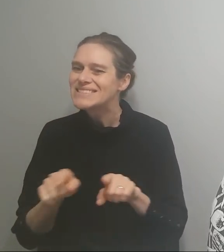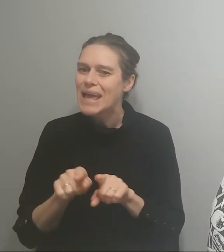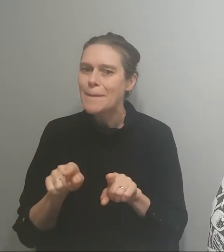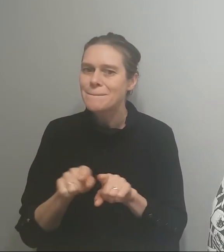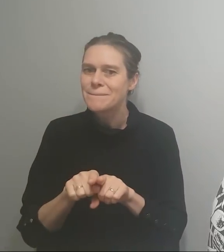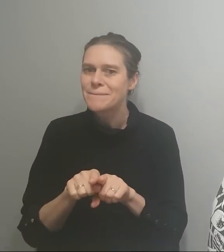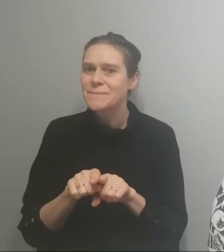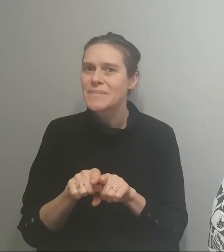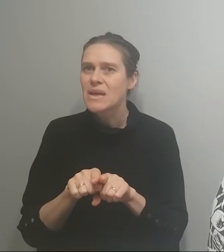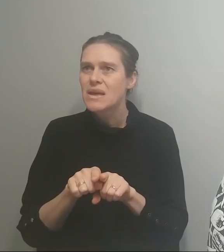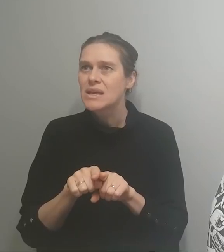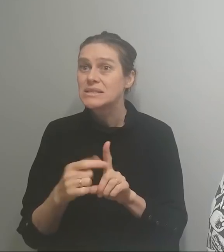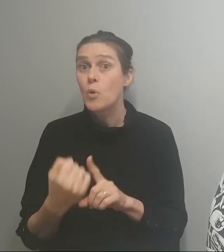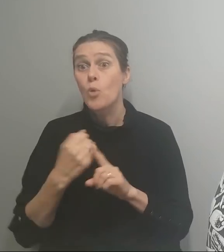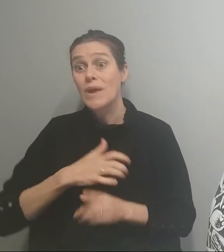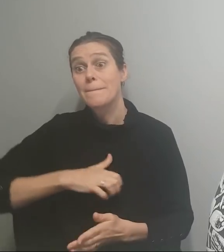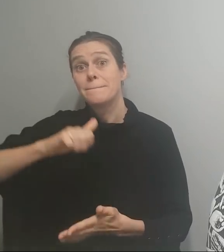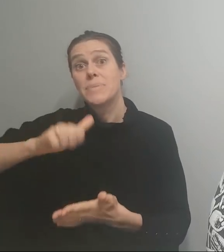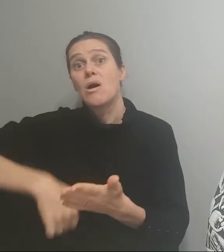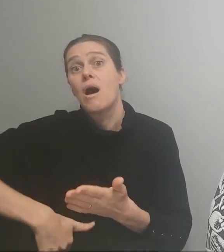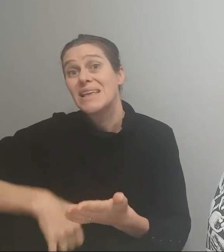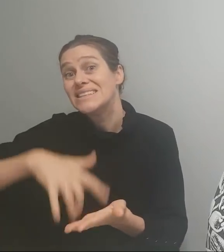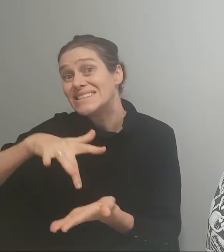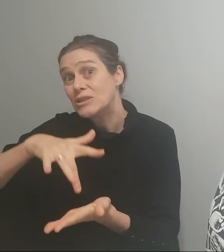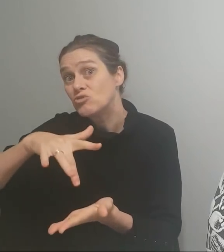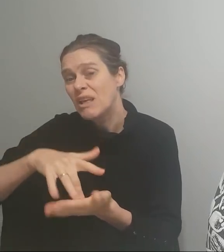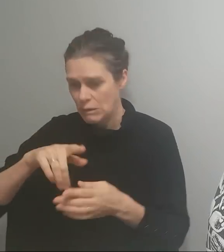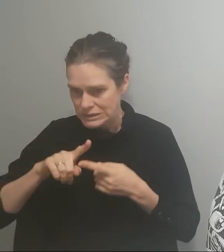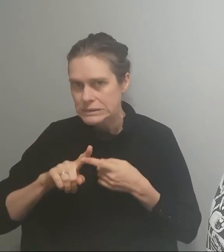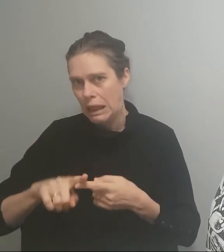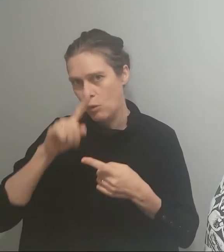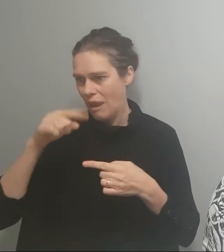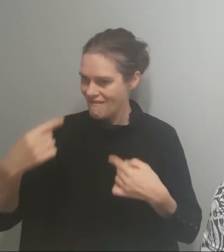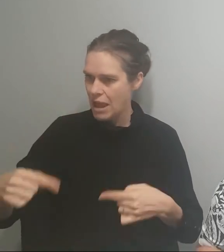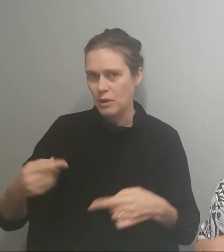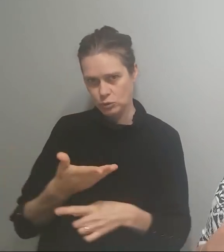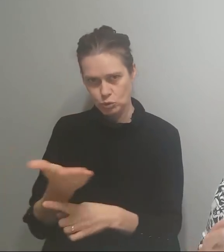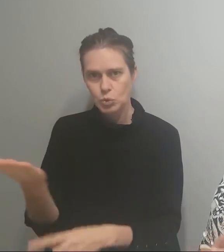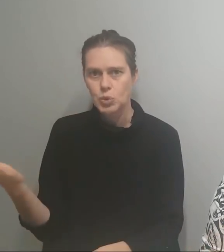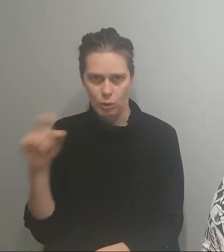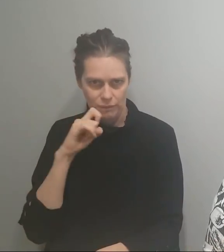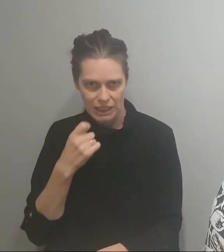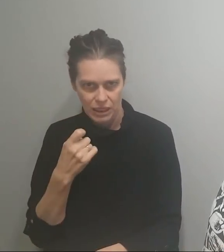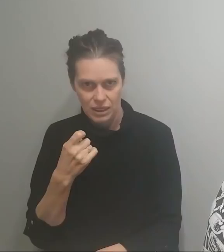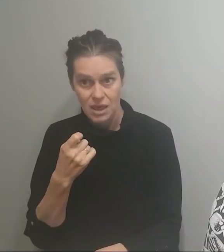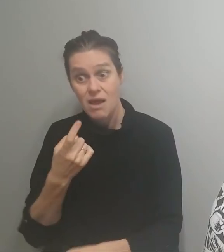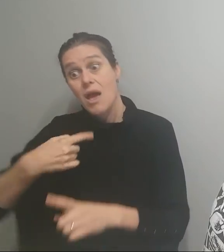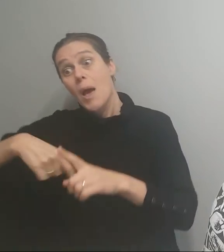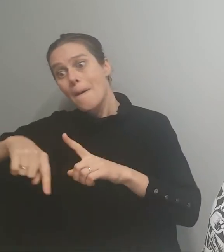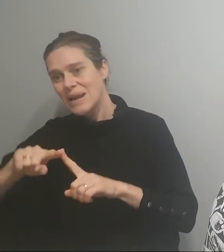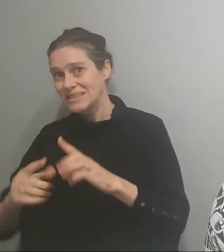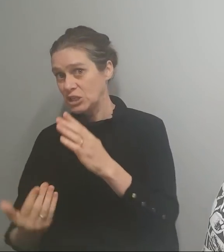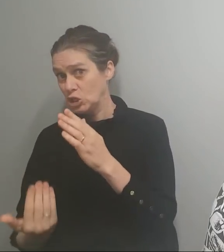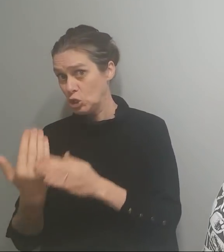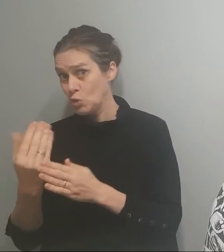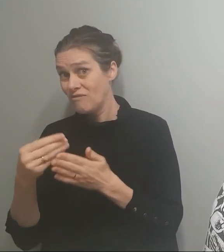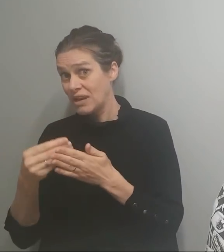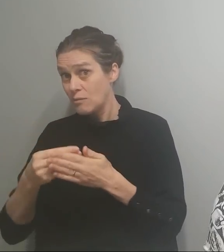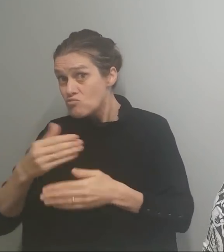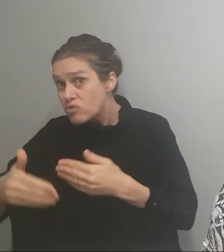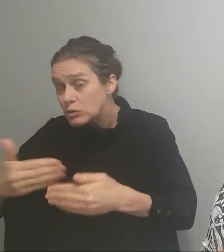purchase centrally will still continue to be available in that way, but also under the new funding process,